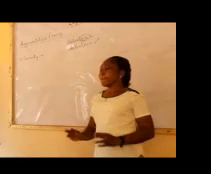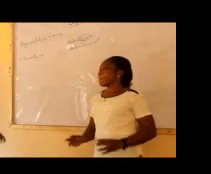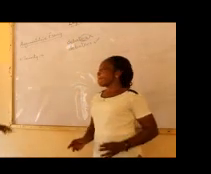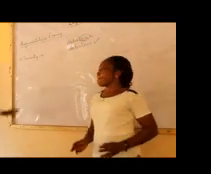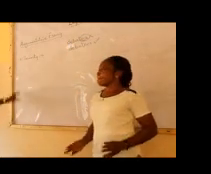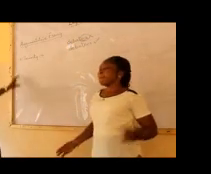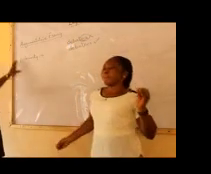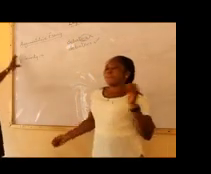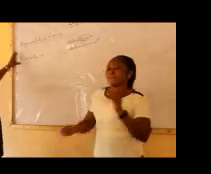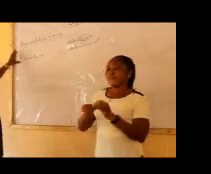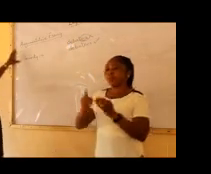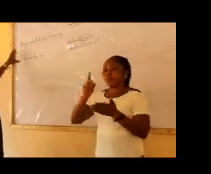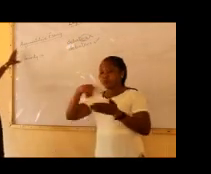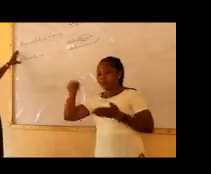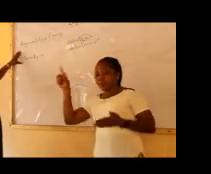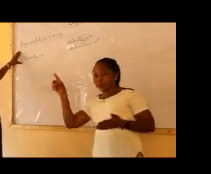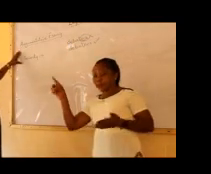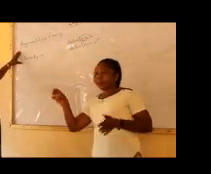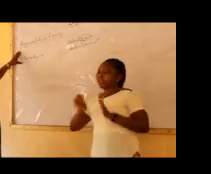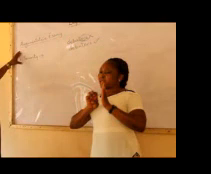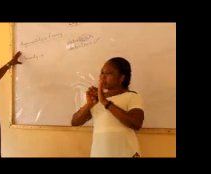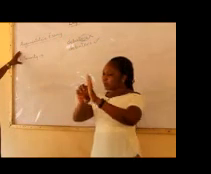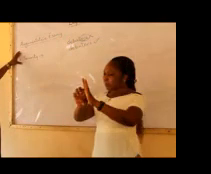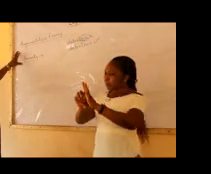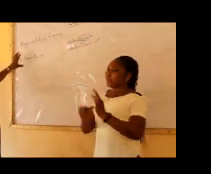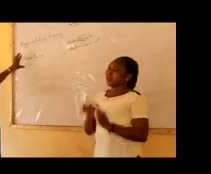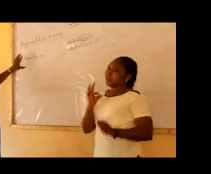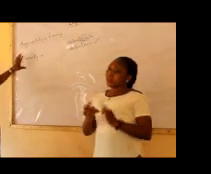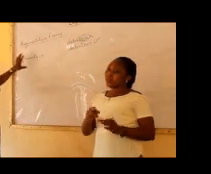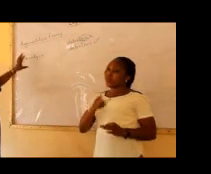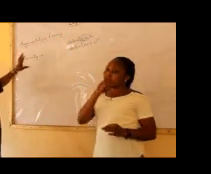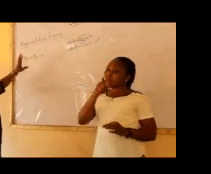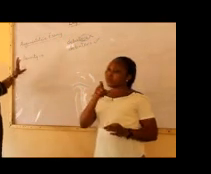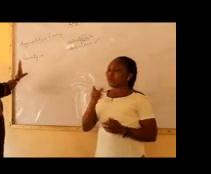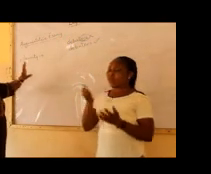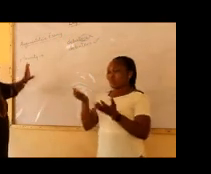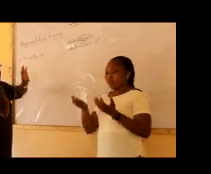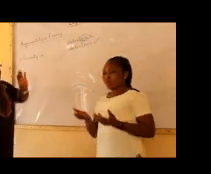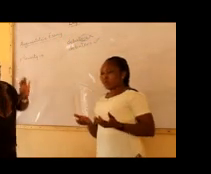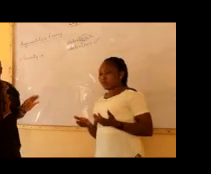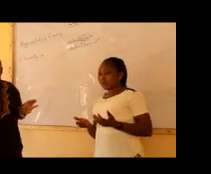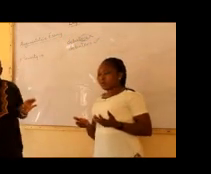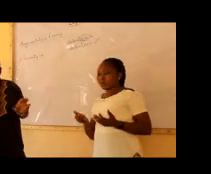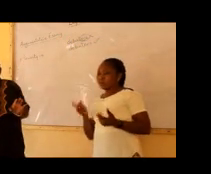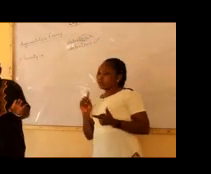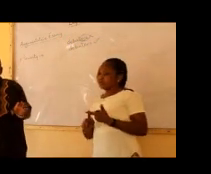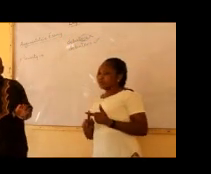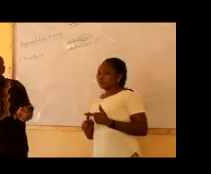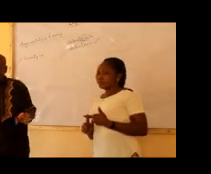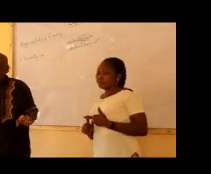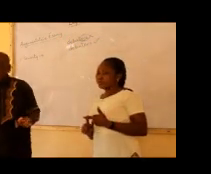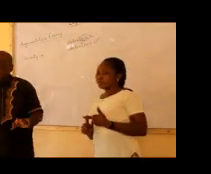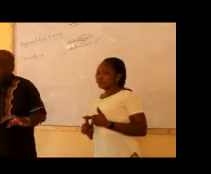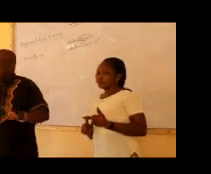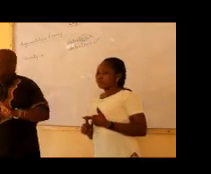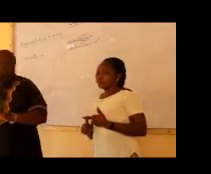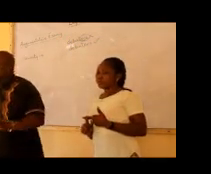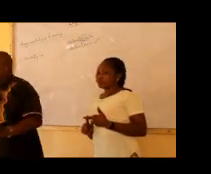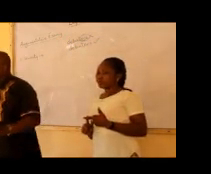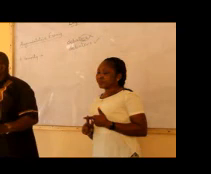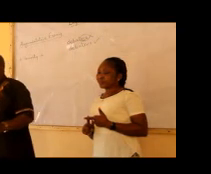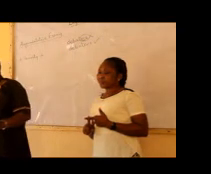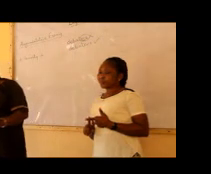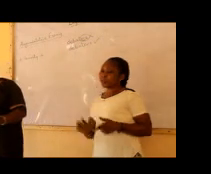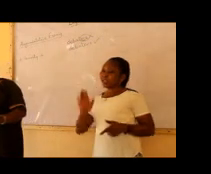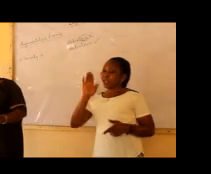if you want to, they will tell you, you know that the opponents will say, in